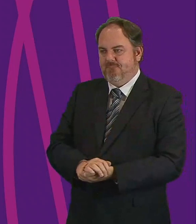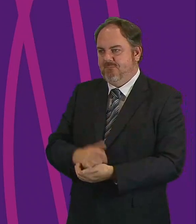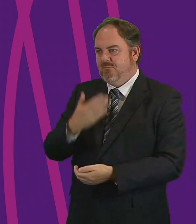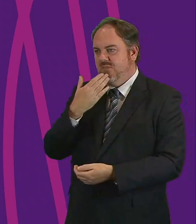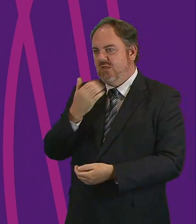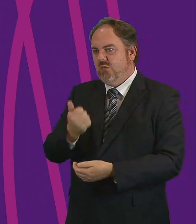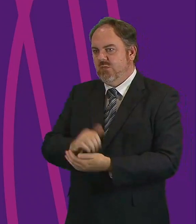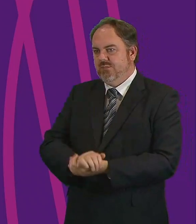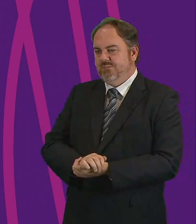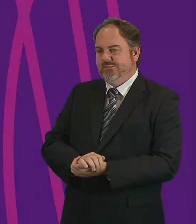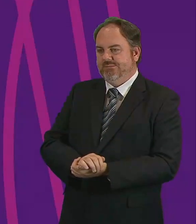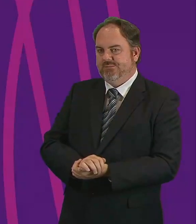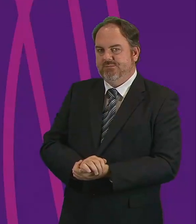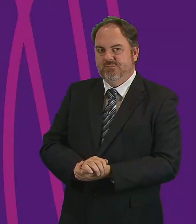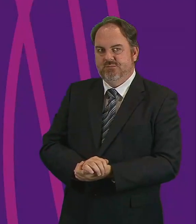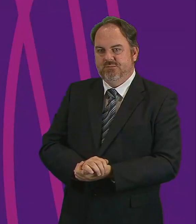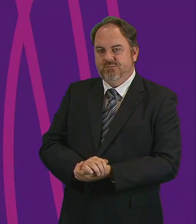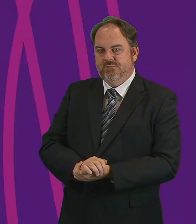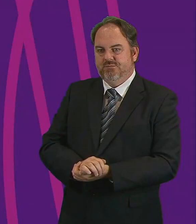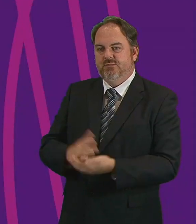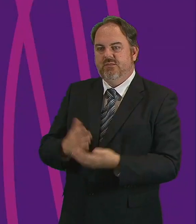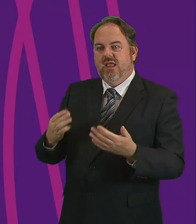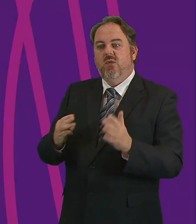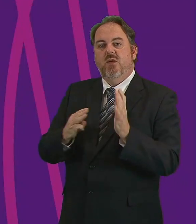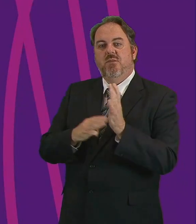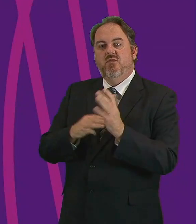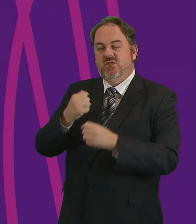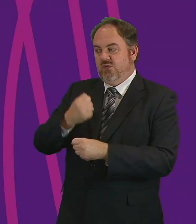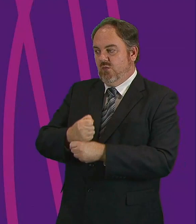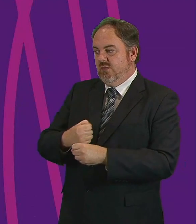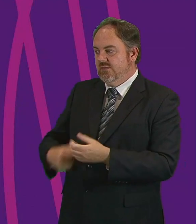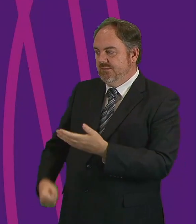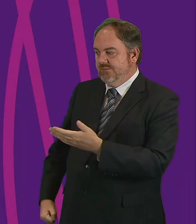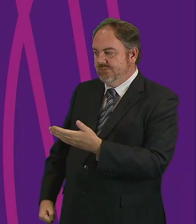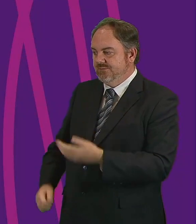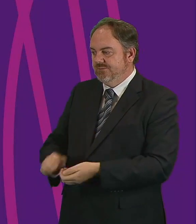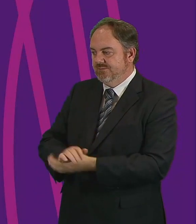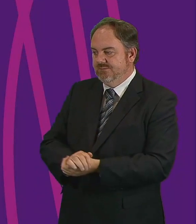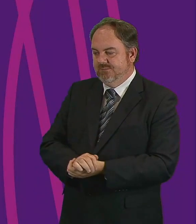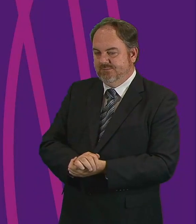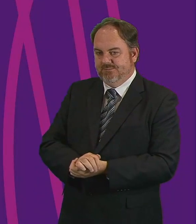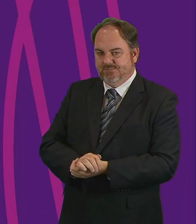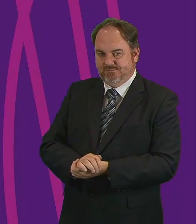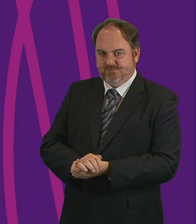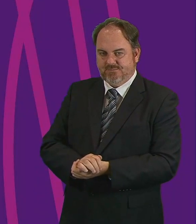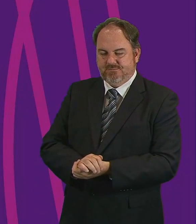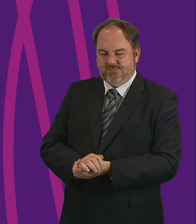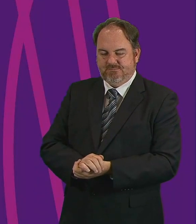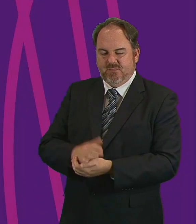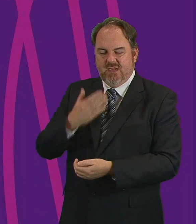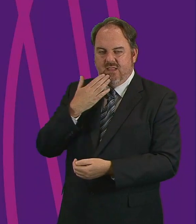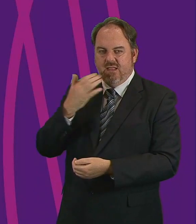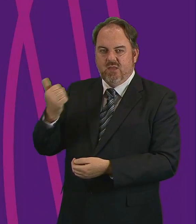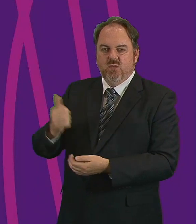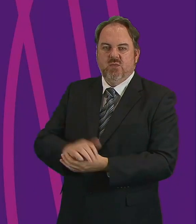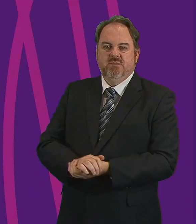Mr Crawford. I call Maurice Gold to be followed by Angela Constance. Mr Golden, please. Thank you, Deputy Presiding